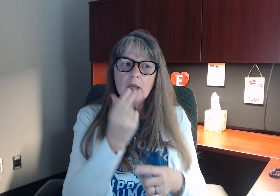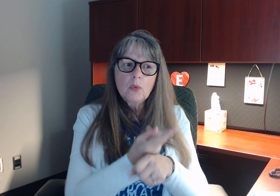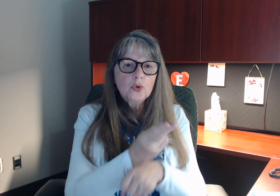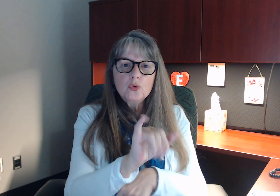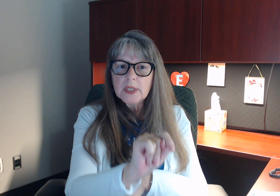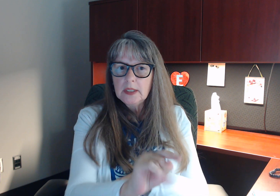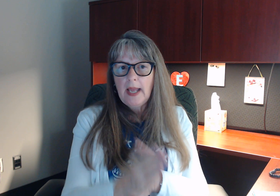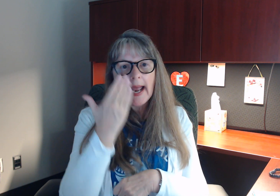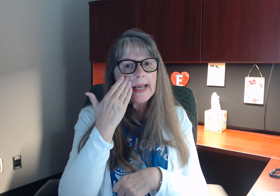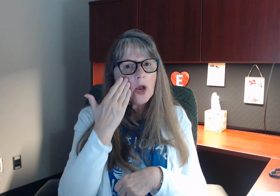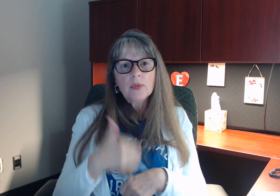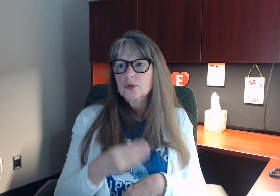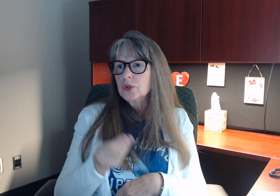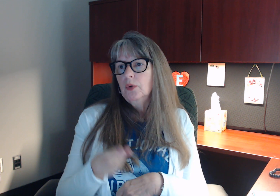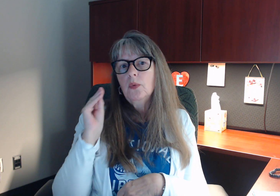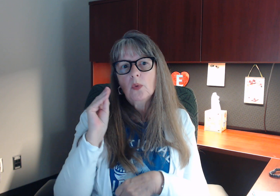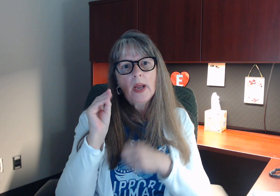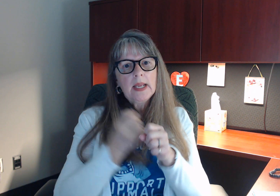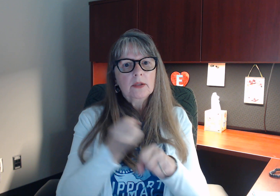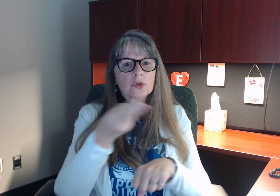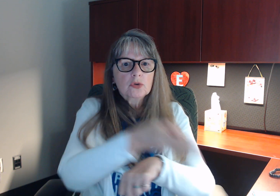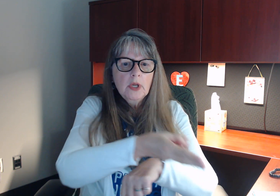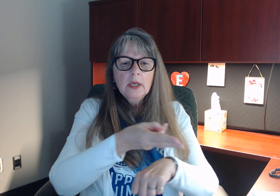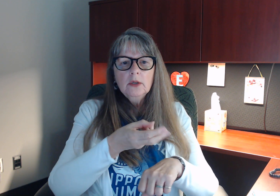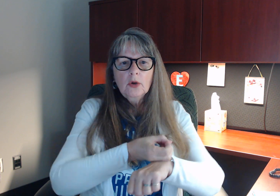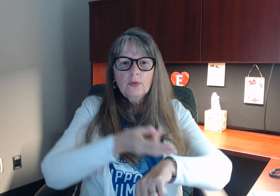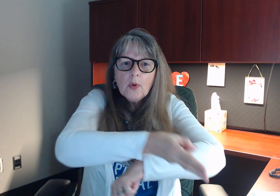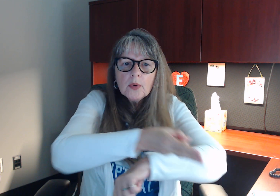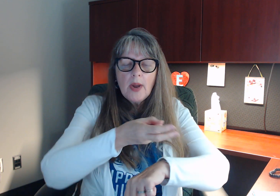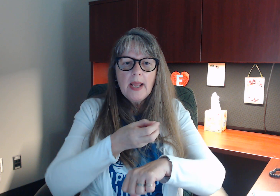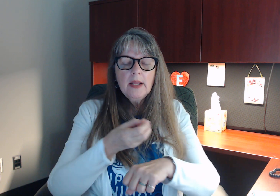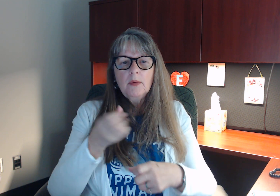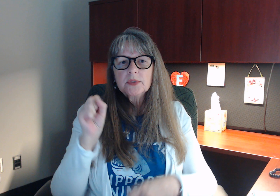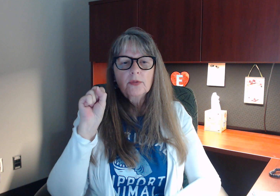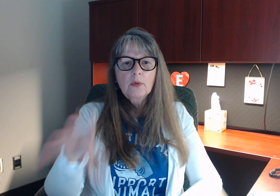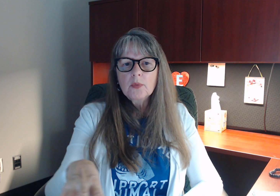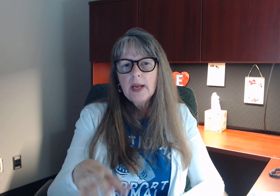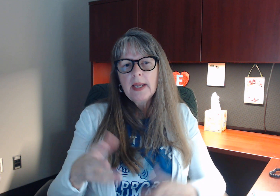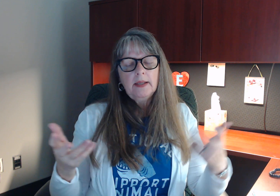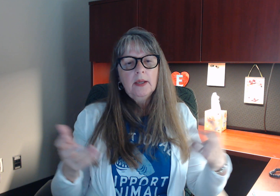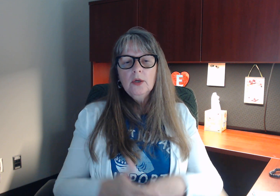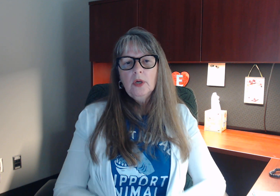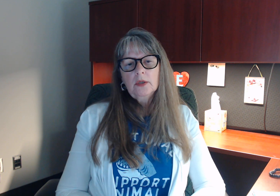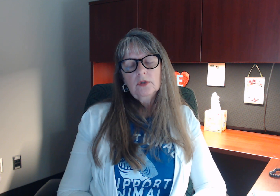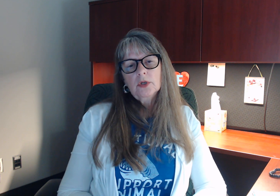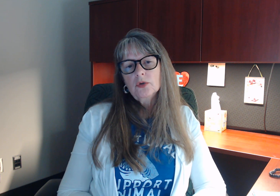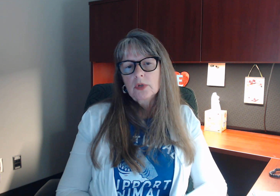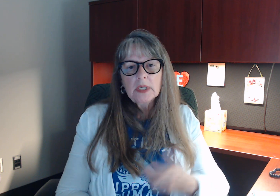won't use it. I know, they'll just throw it away. Just, throw it away. I was going to throw it away. You could do any kind